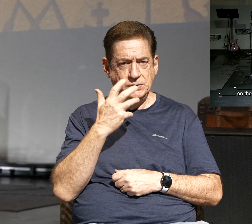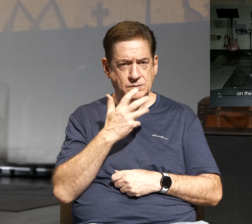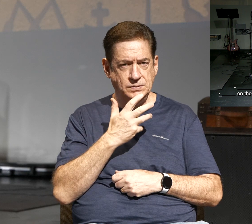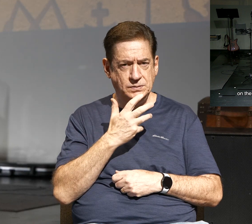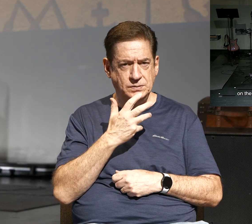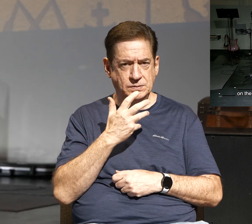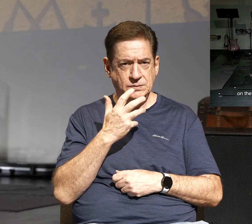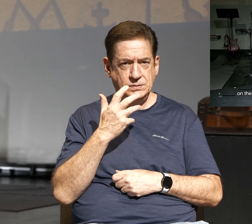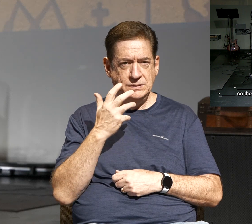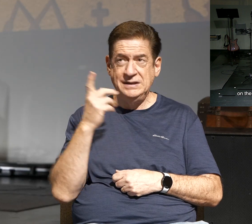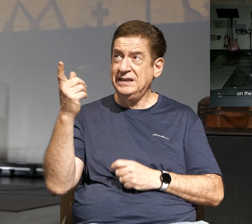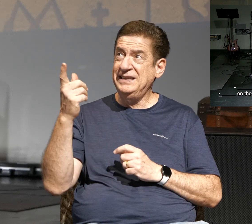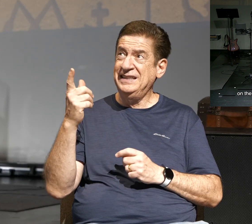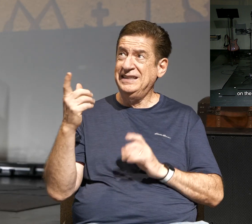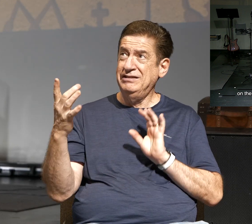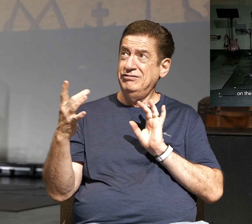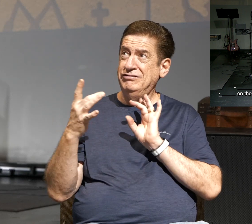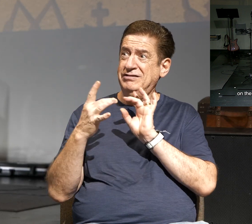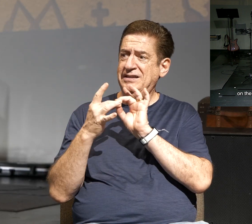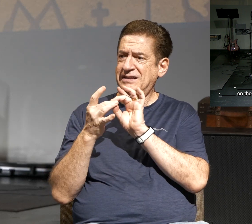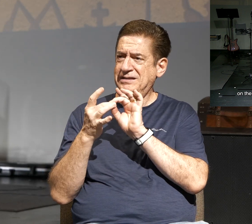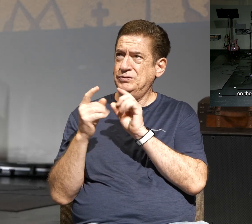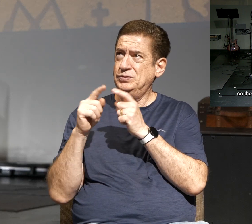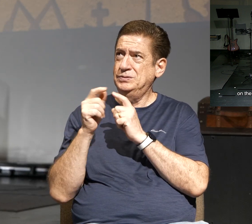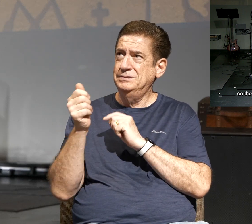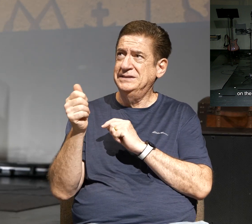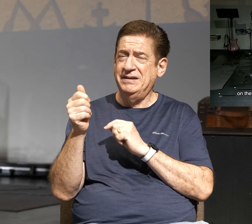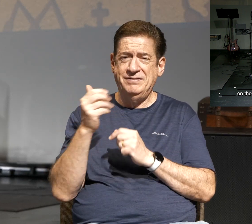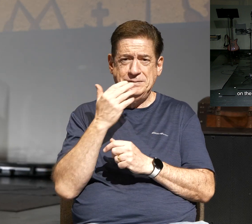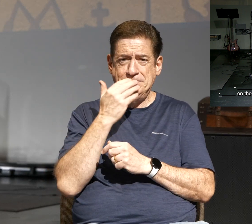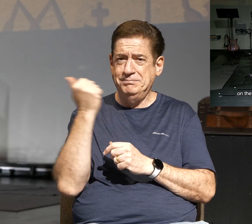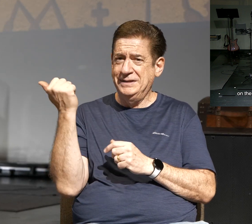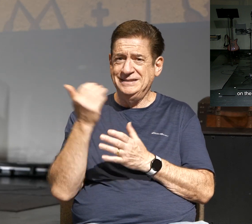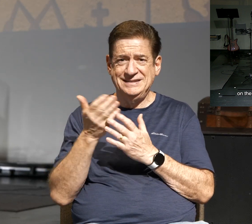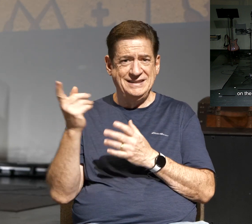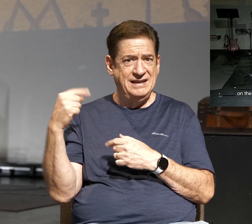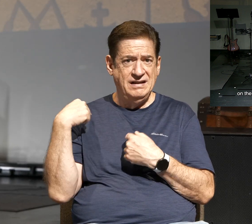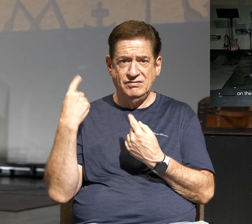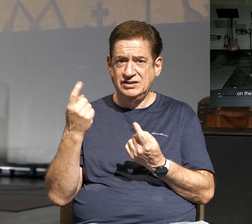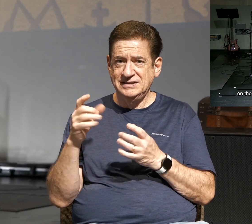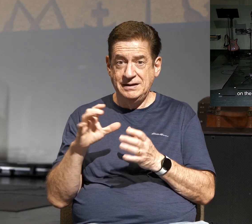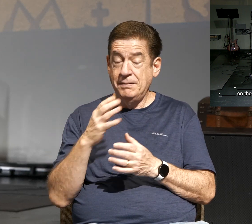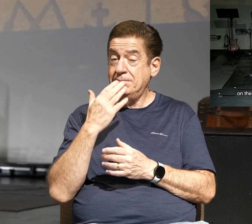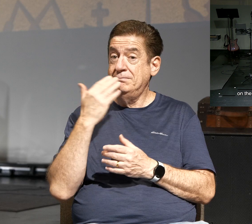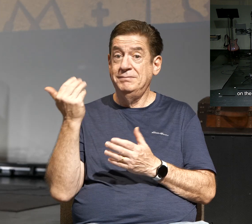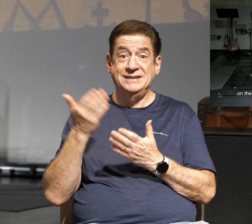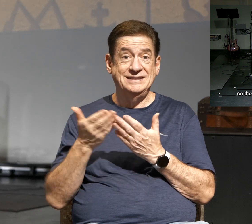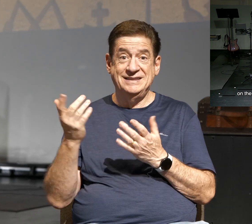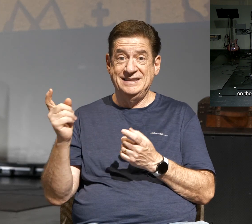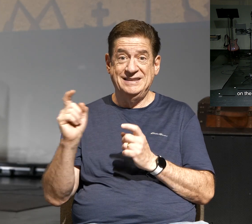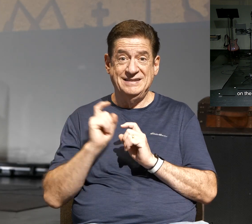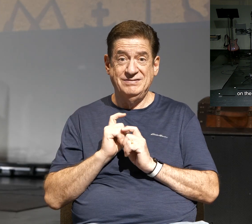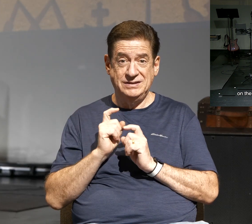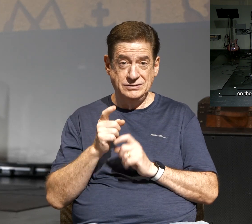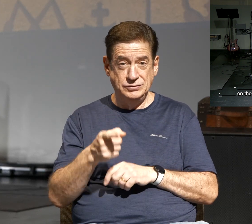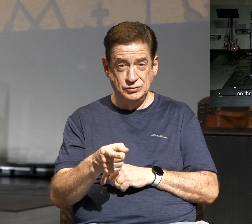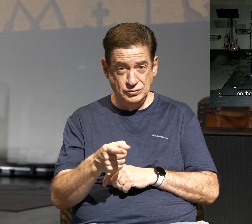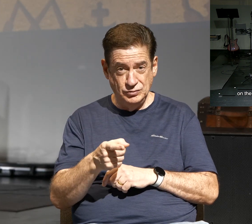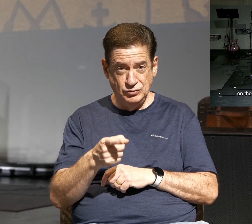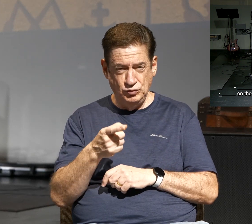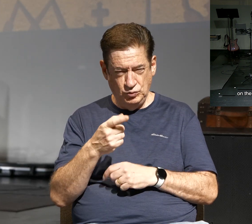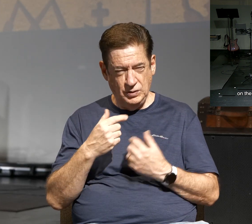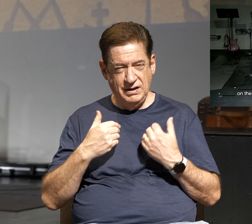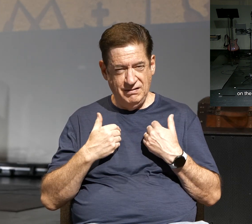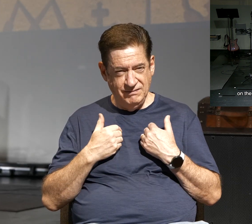So he's reconciled us to himself. The best thing he's ever done for us, and the greatest thing he's ever given to you, you have